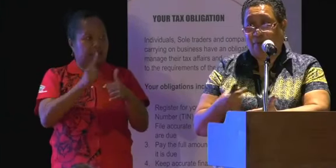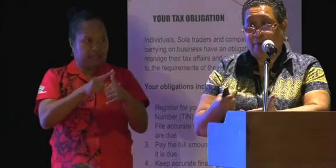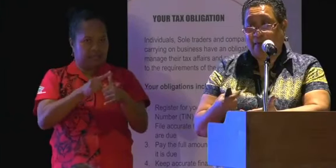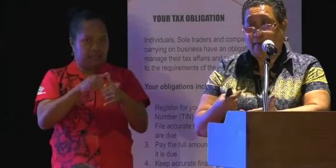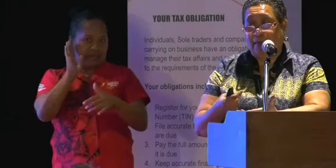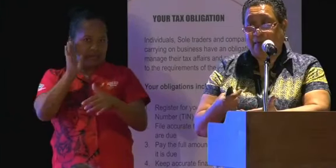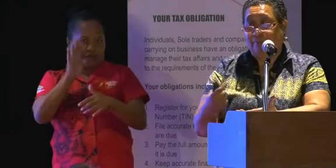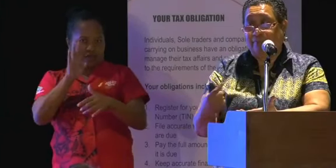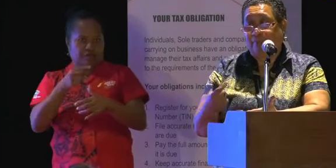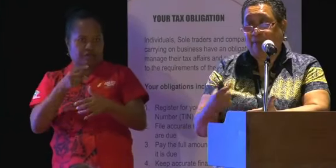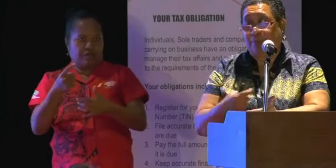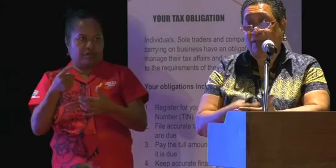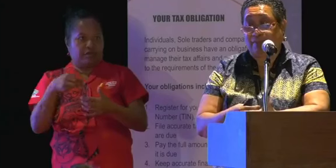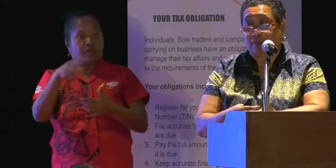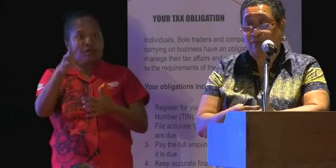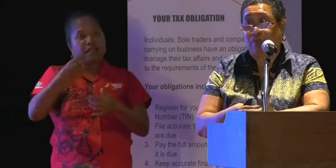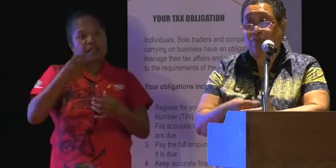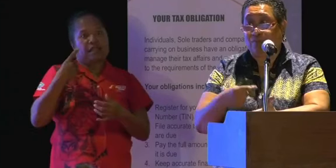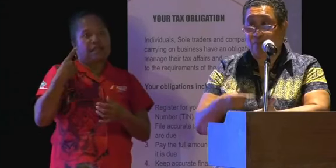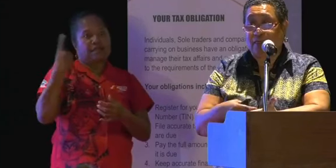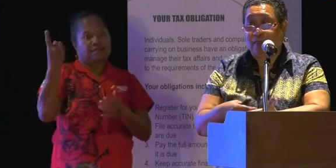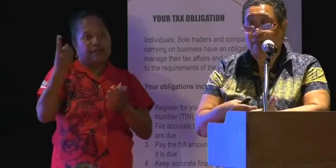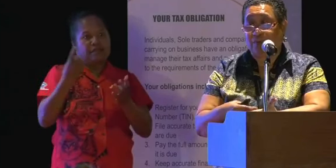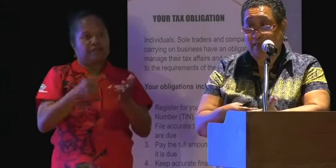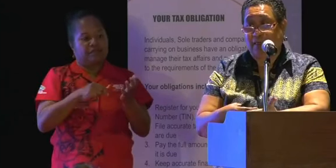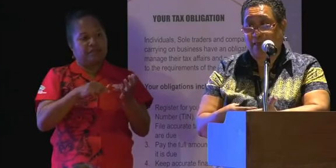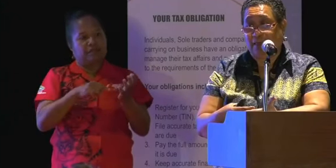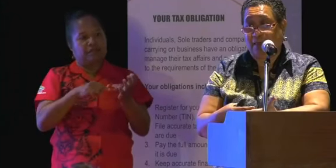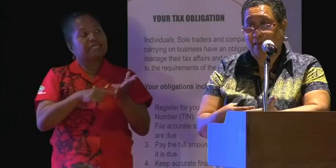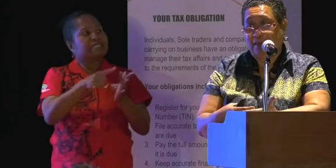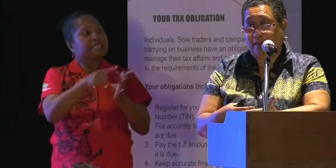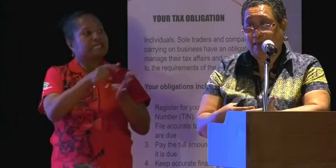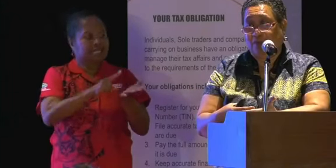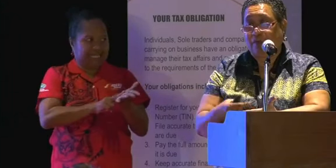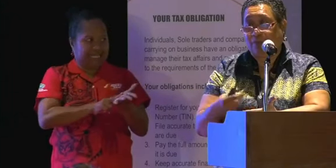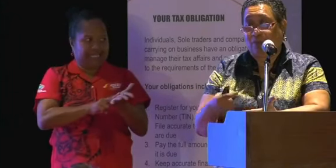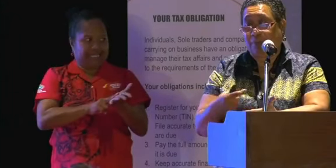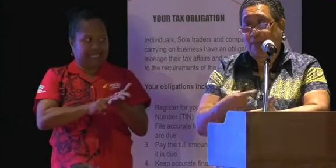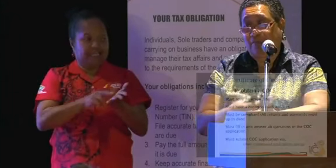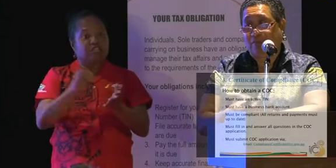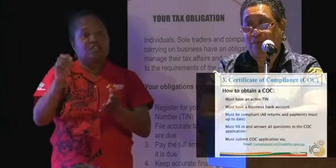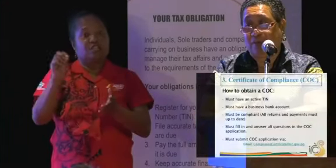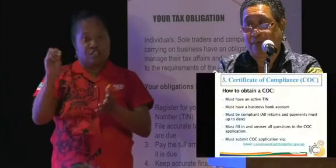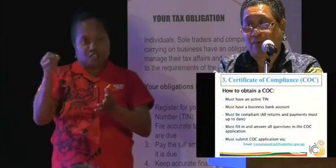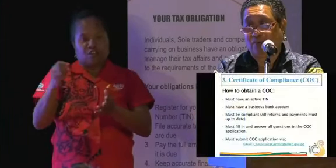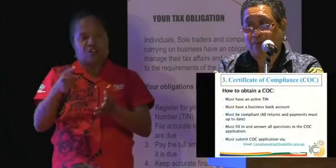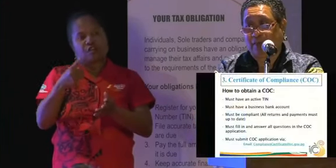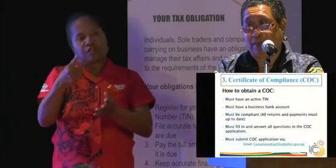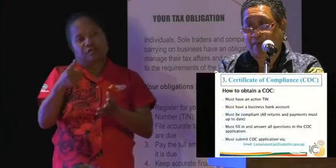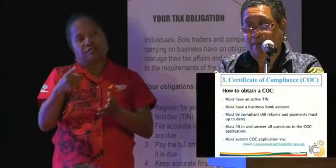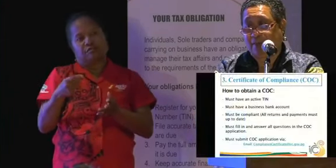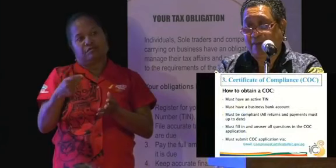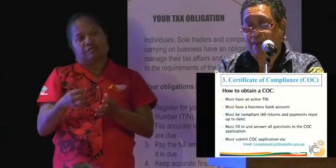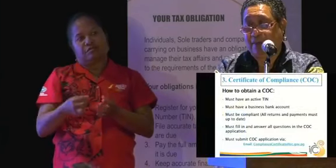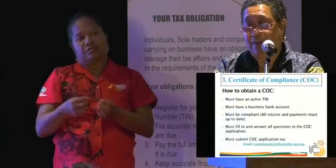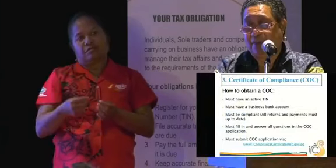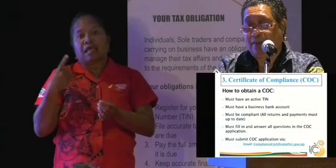before you come and apply for a COC. You need your TIN in order to apply for a COC.